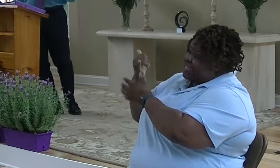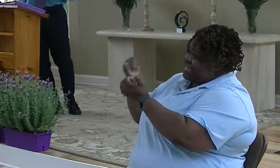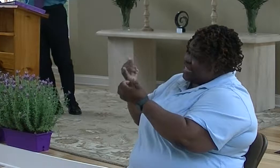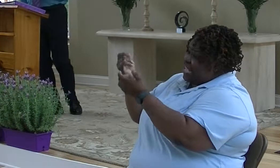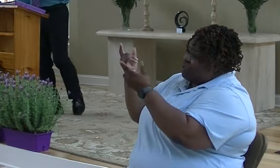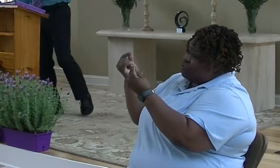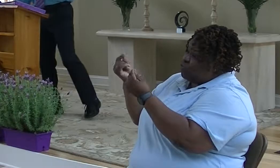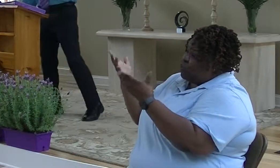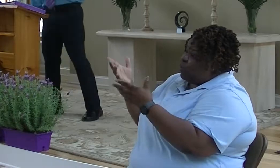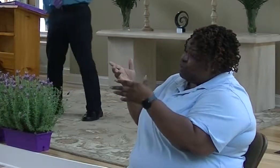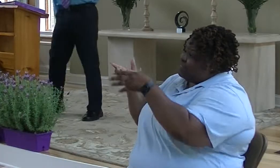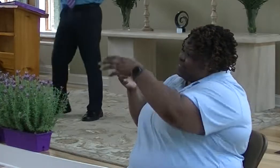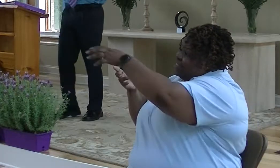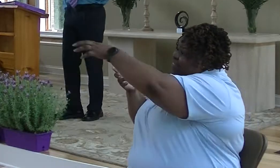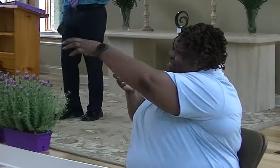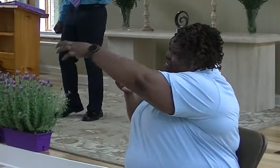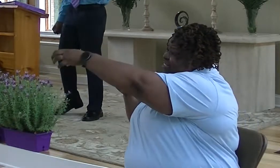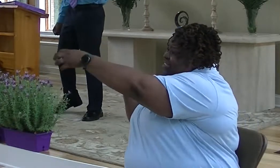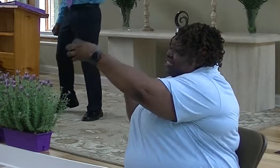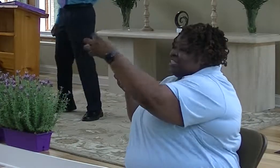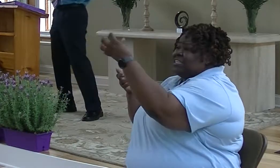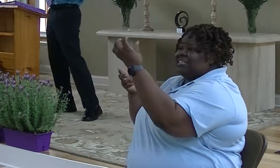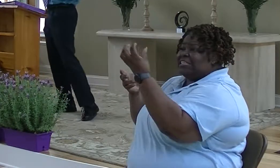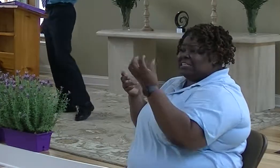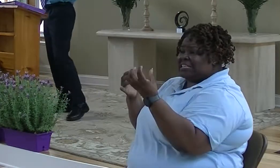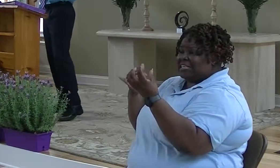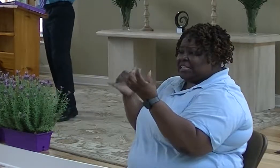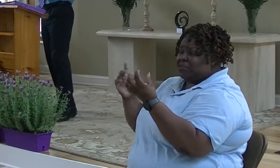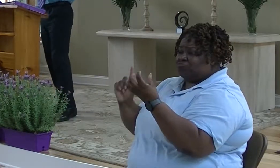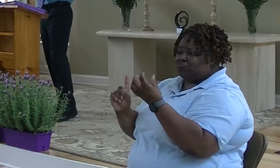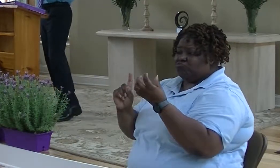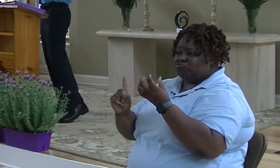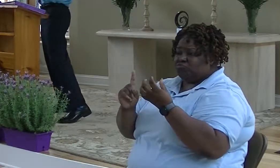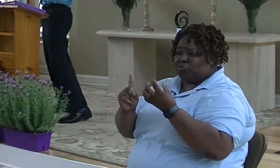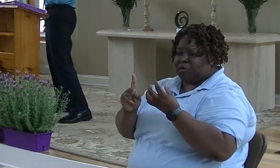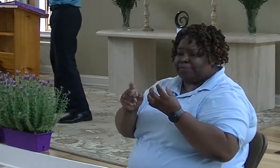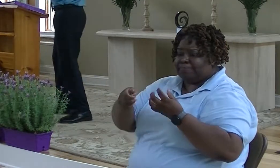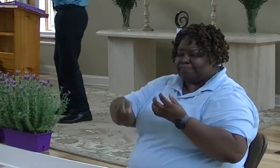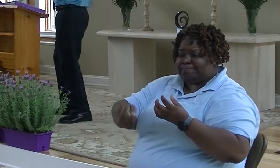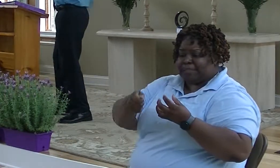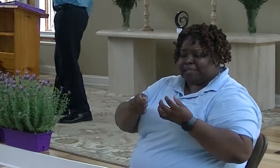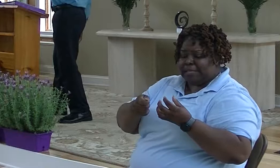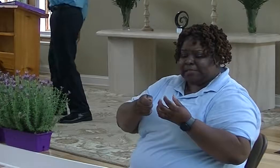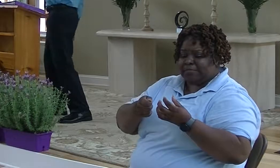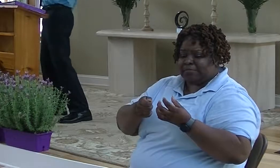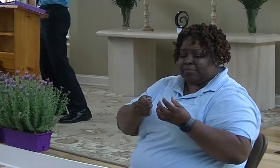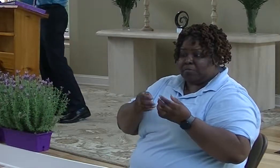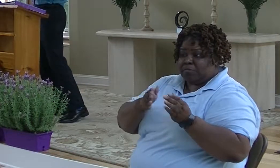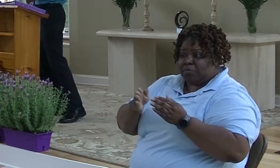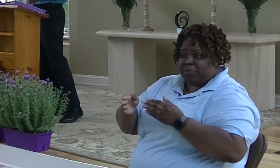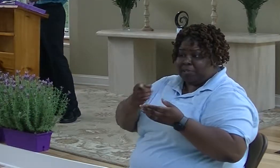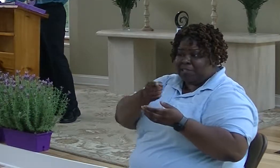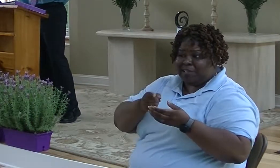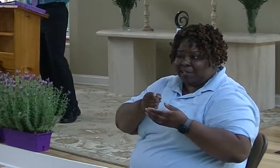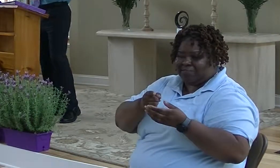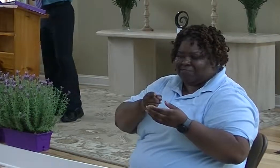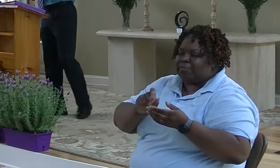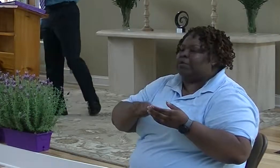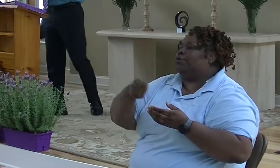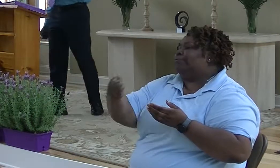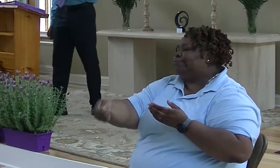nice cold lemon out. And walk over to the counter and grab a knife. And get ready to cut it, but then change your mind and put the knife